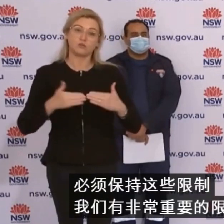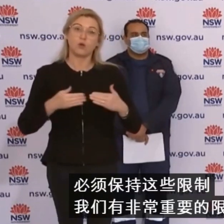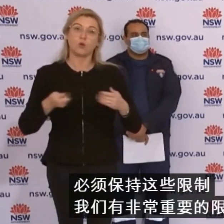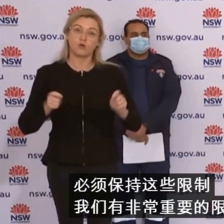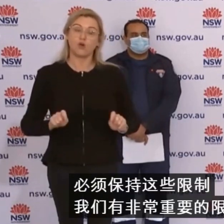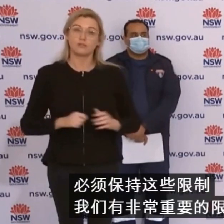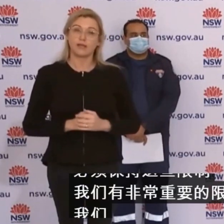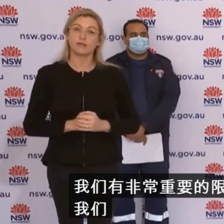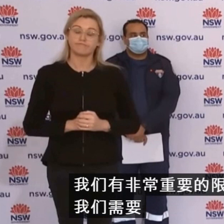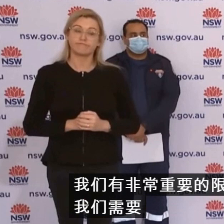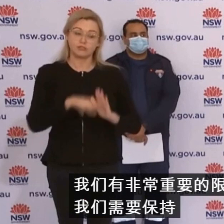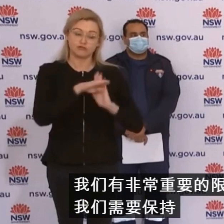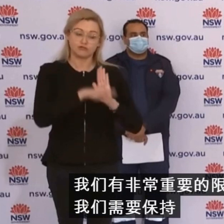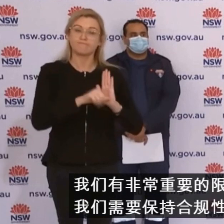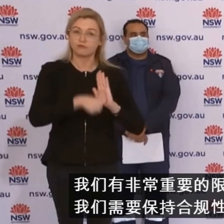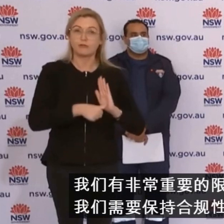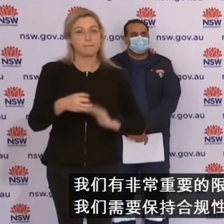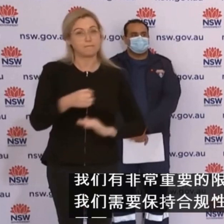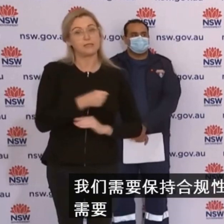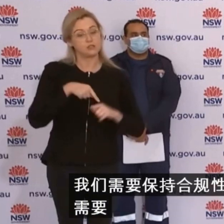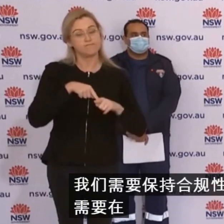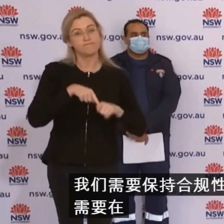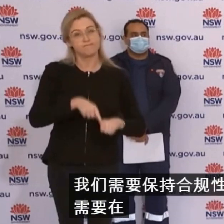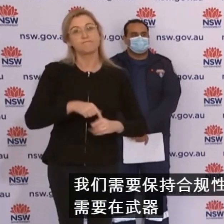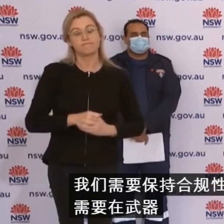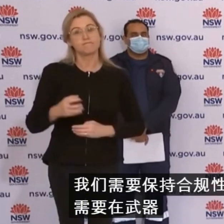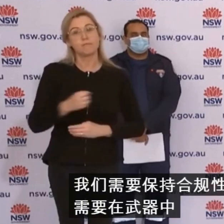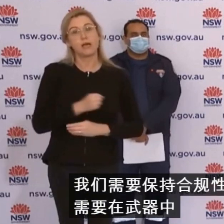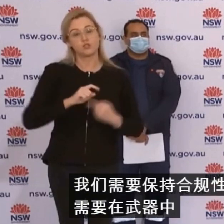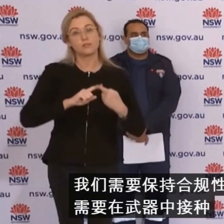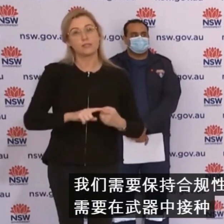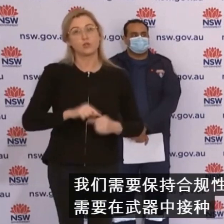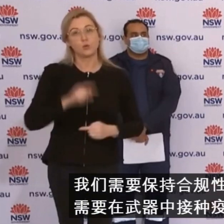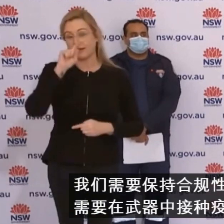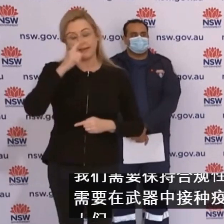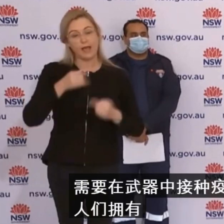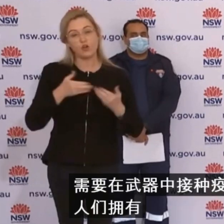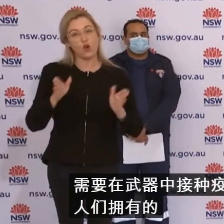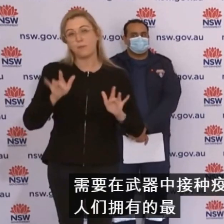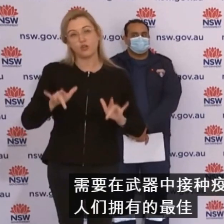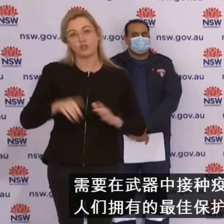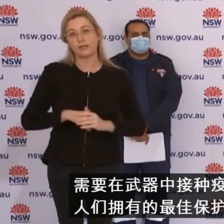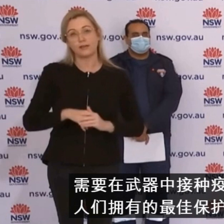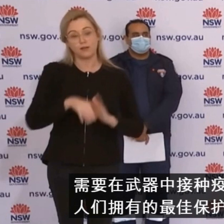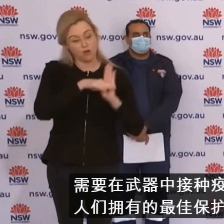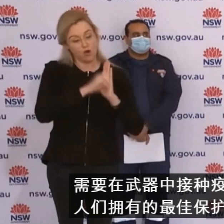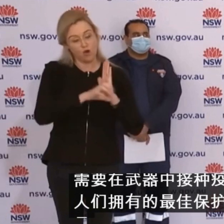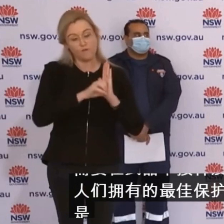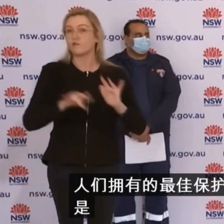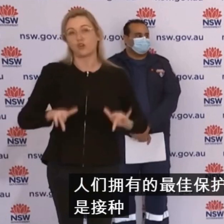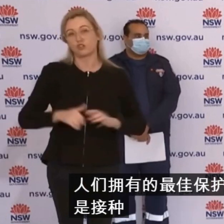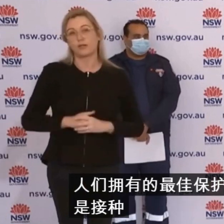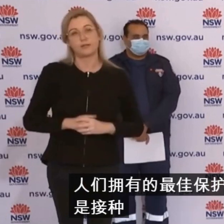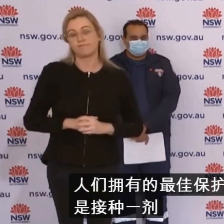significant restrictions. We need to maintain compliance, and we need to get vaccine in arms. The best protection people have